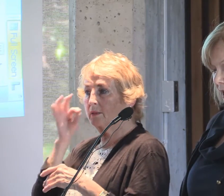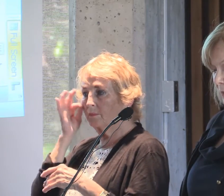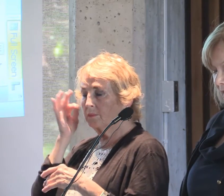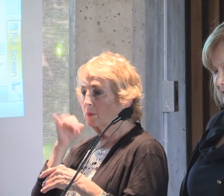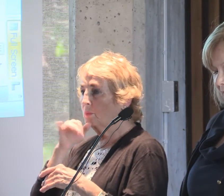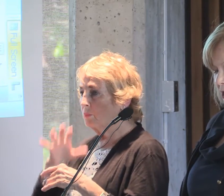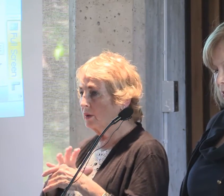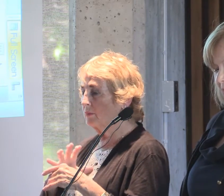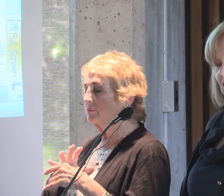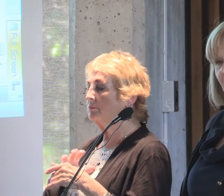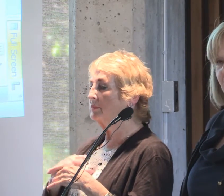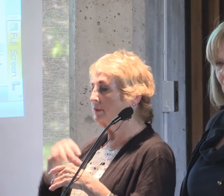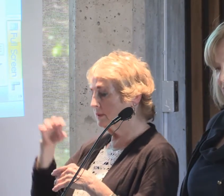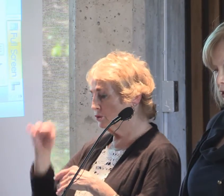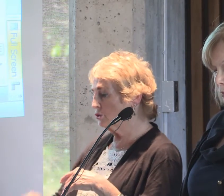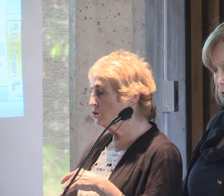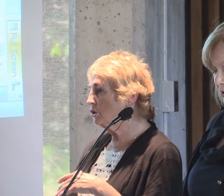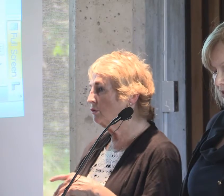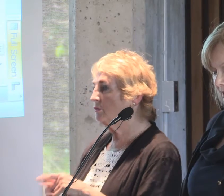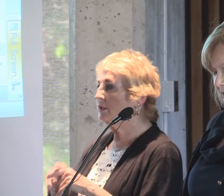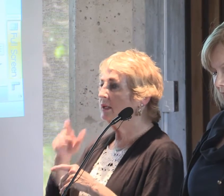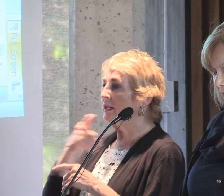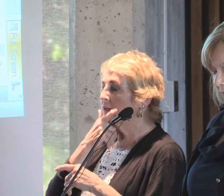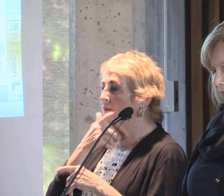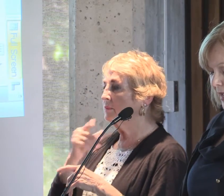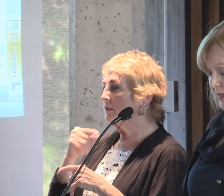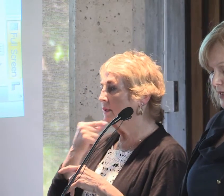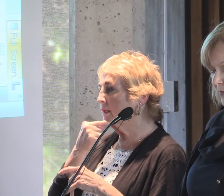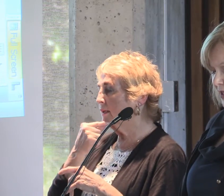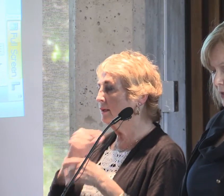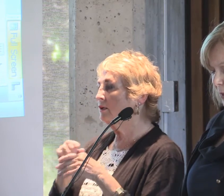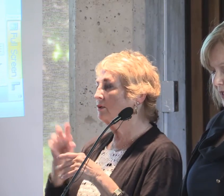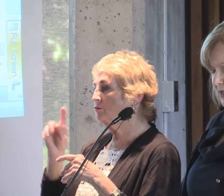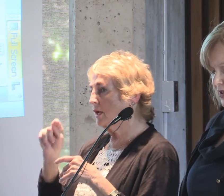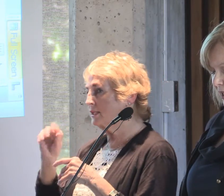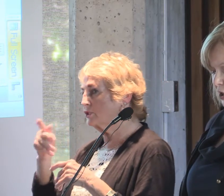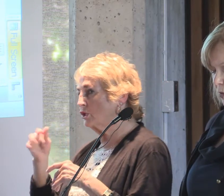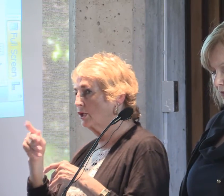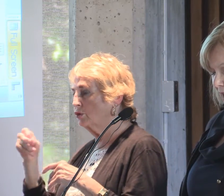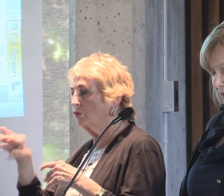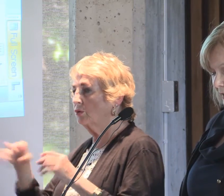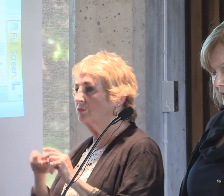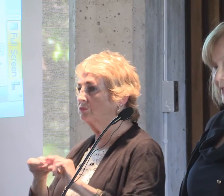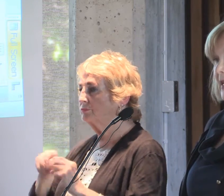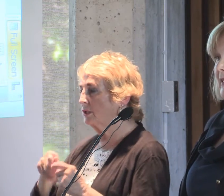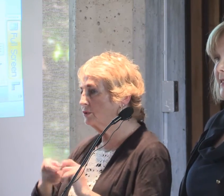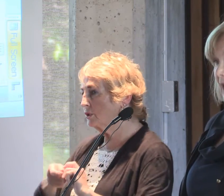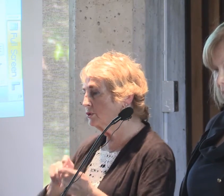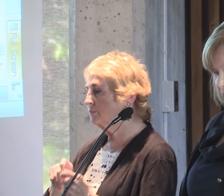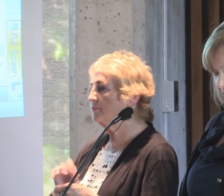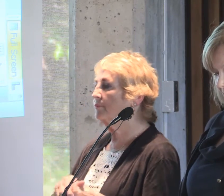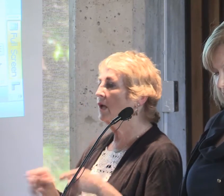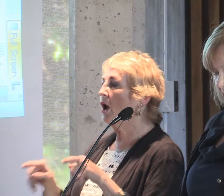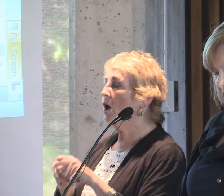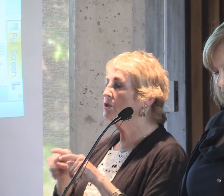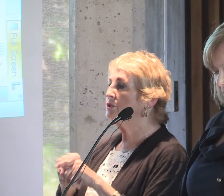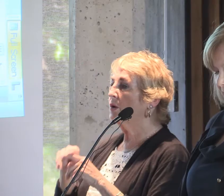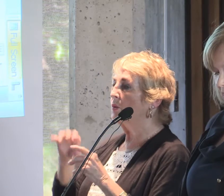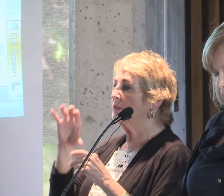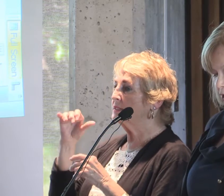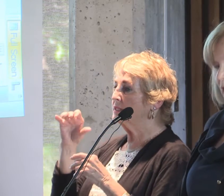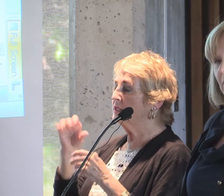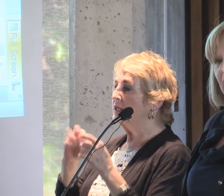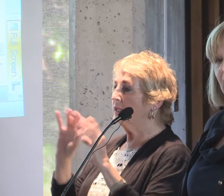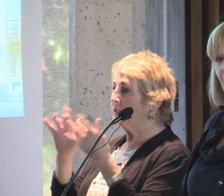lesbian, gay, bisexual, and transgender persons, and the impacts of sexual violence, cyber violence,